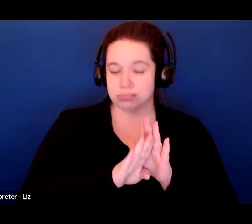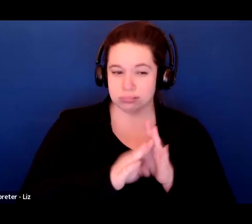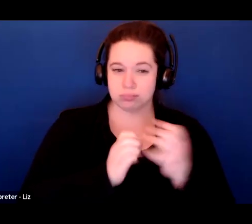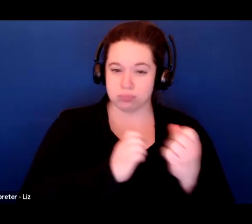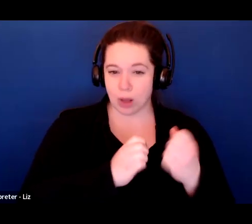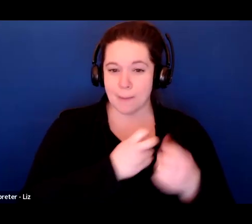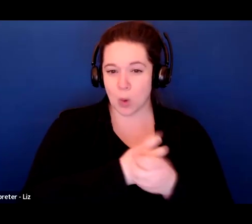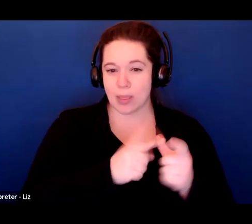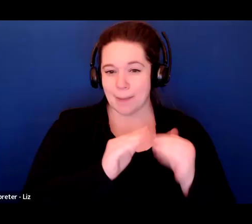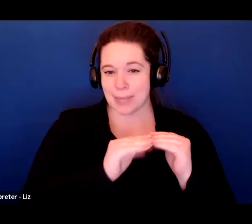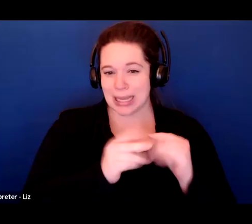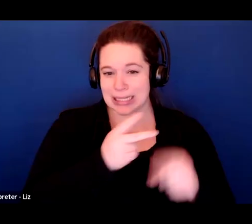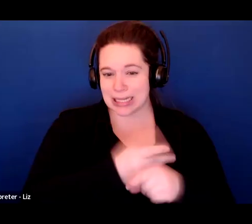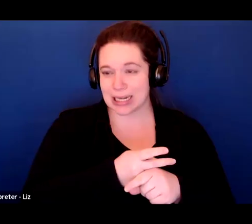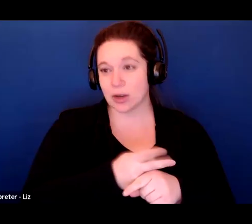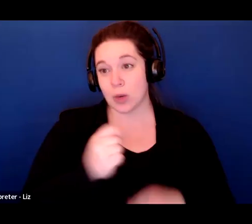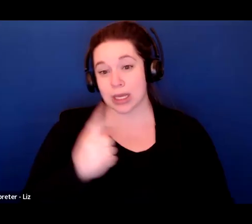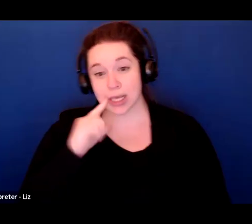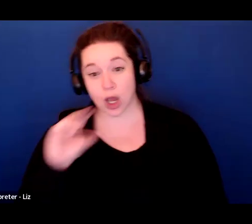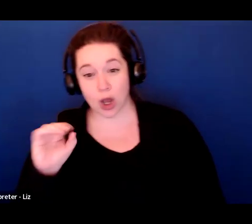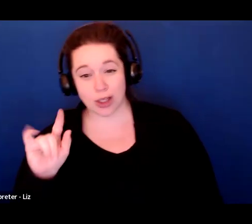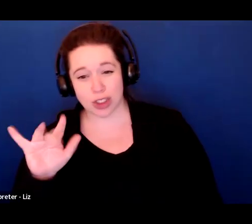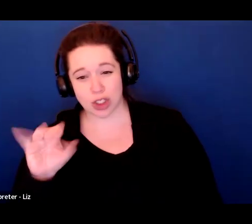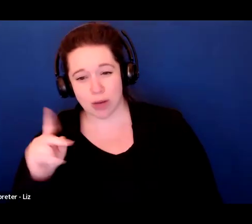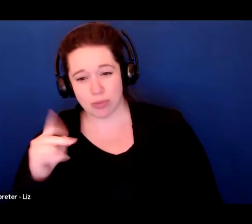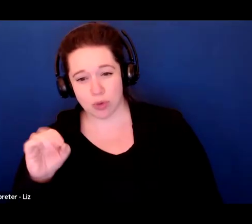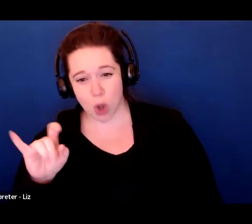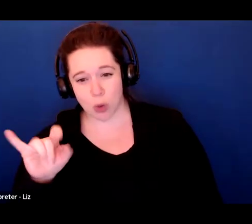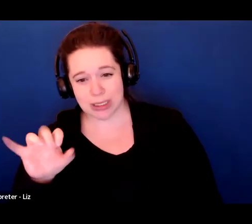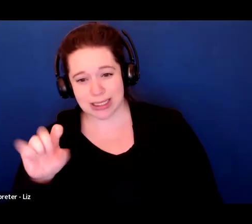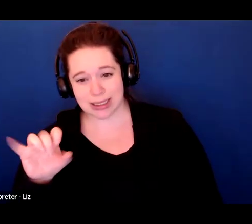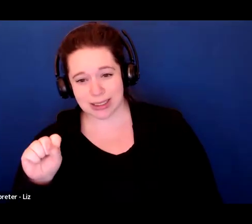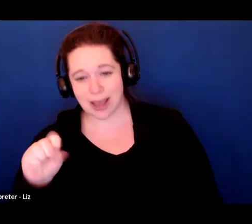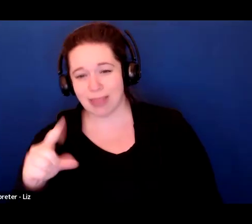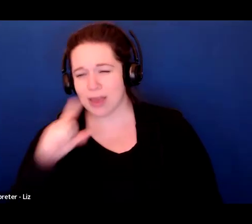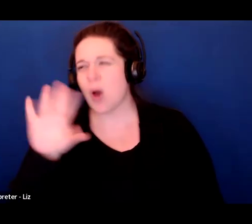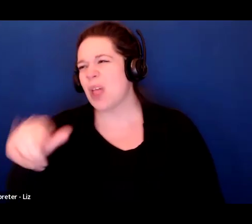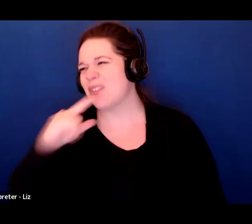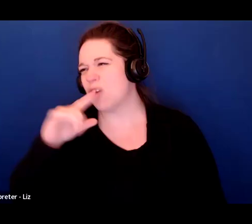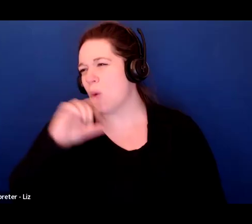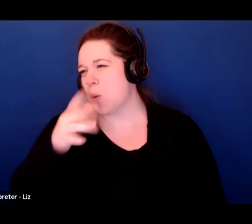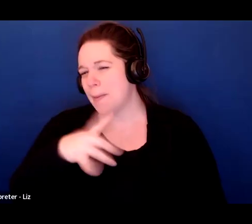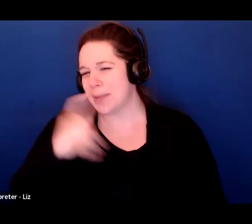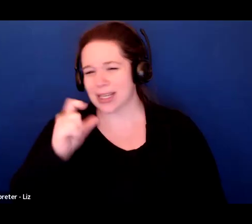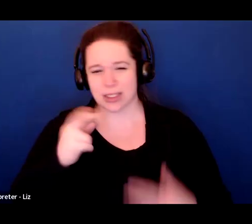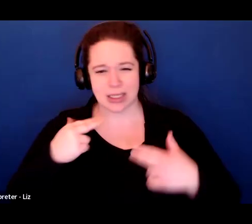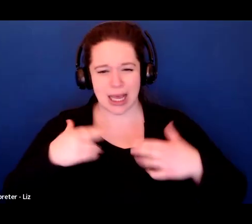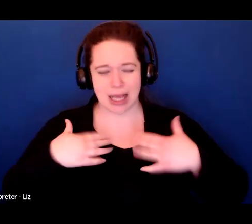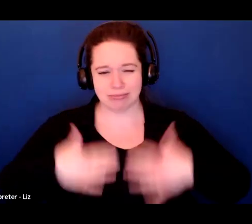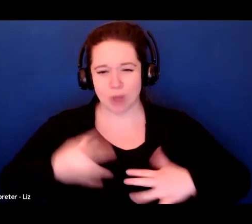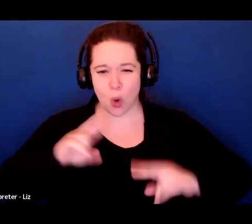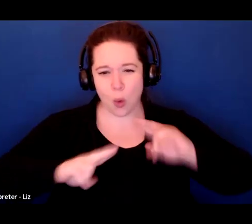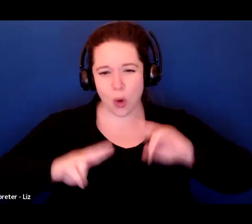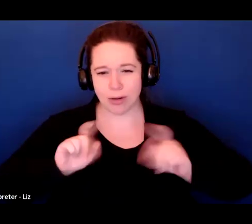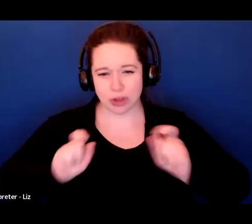of osteoporosis as, oh, that's something that old women get because of the hormone changes. And it's not